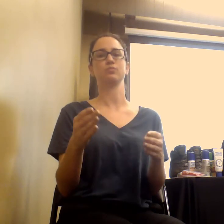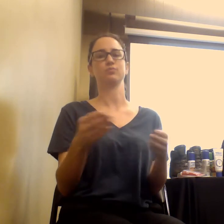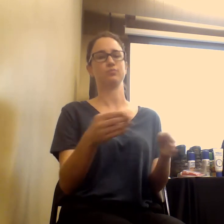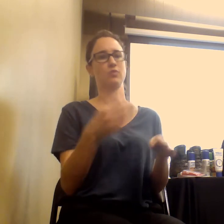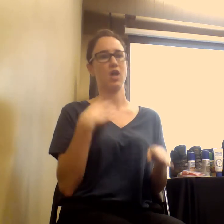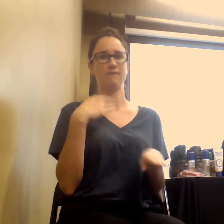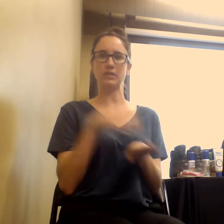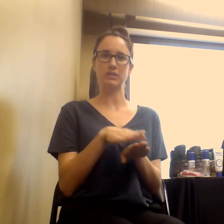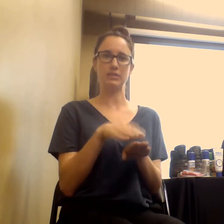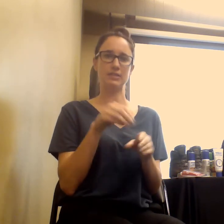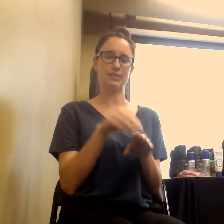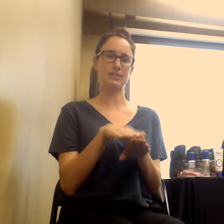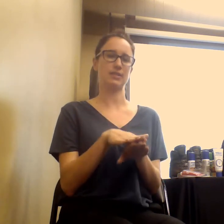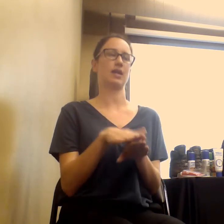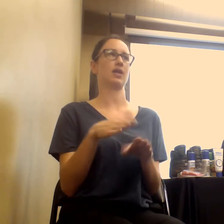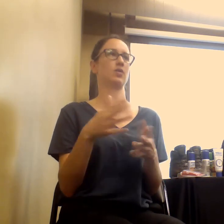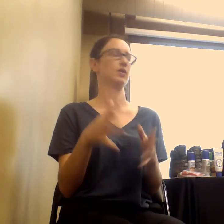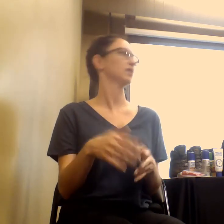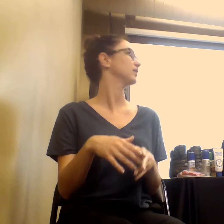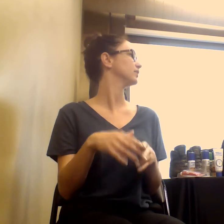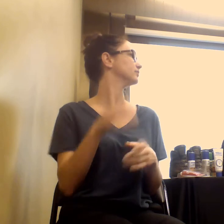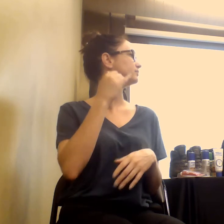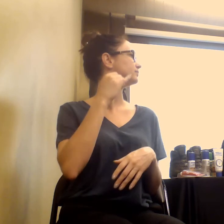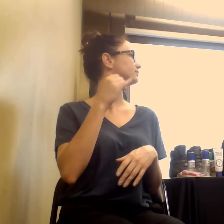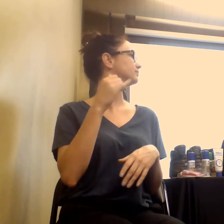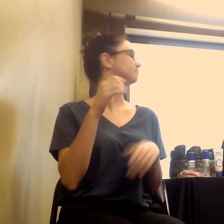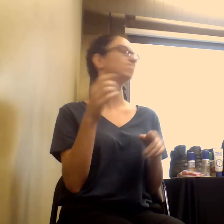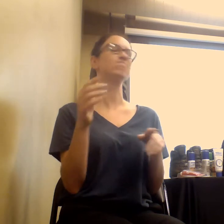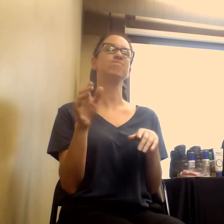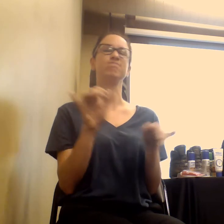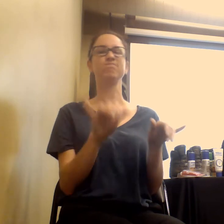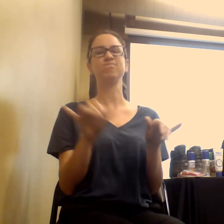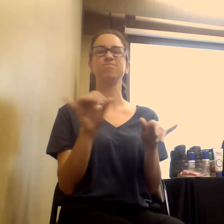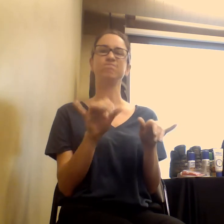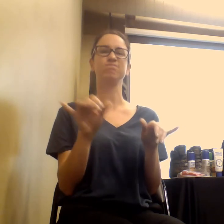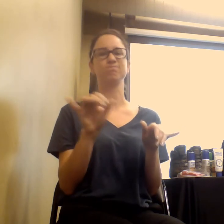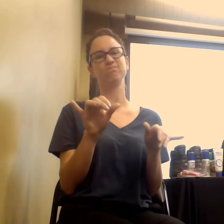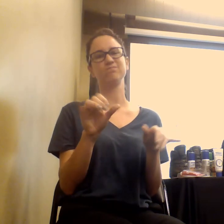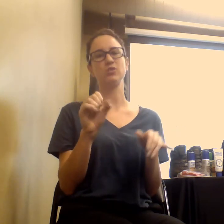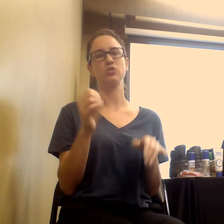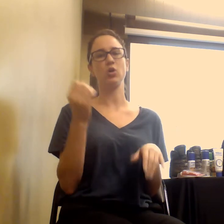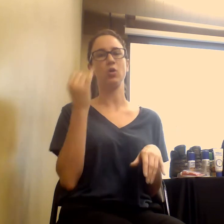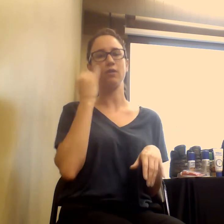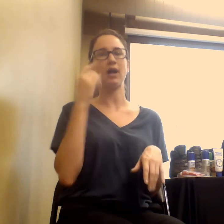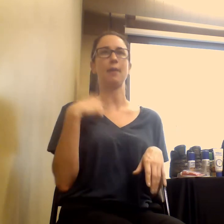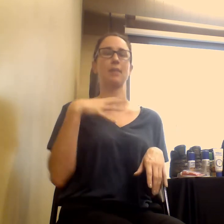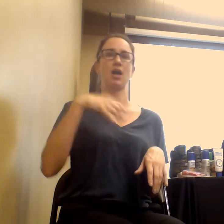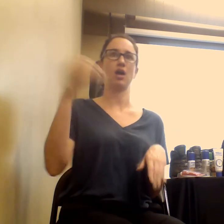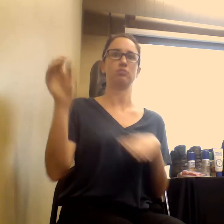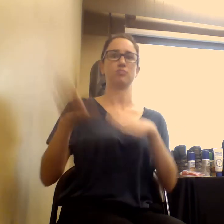a long time in a boot, I'm going to want something that's a little bit more sturdy. So insoles are something that you should